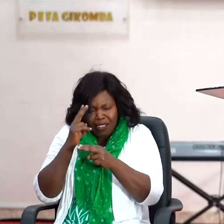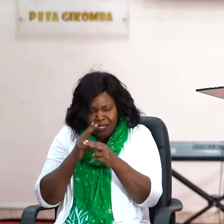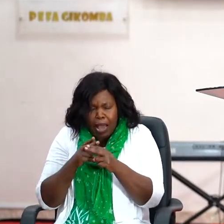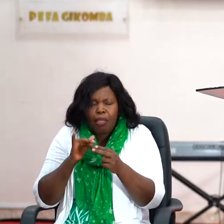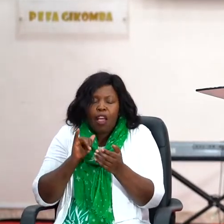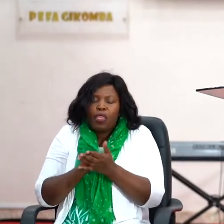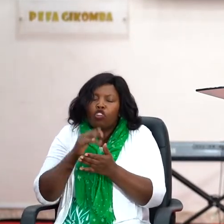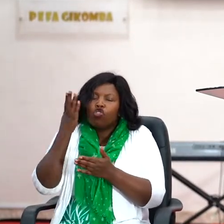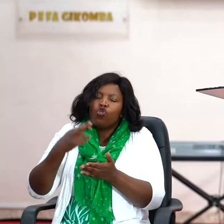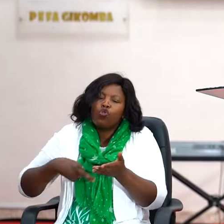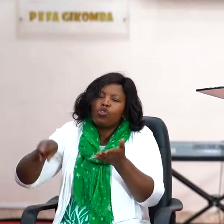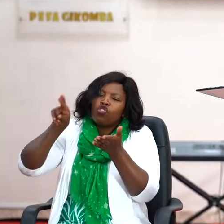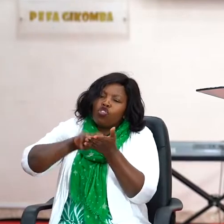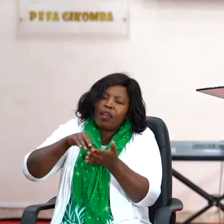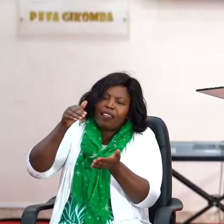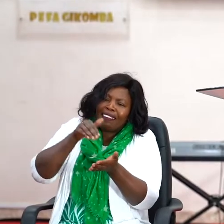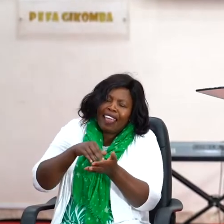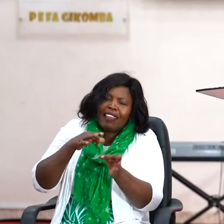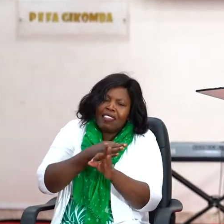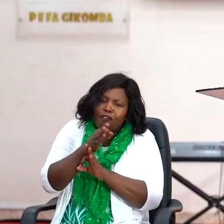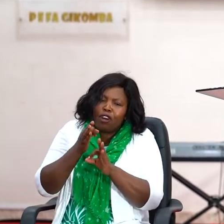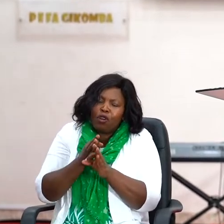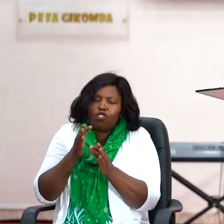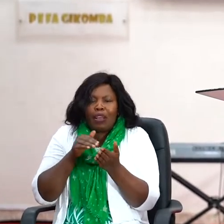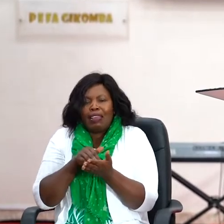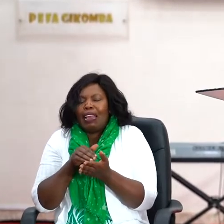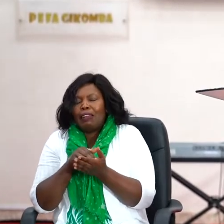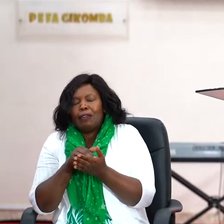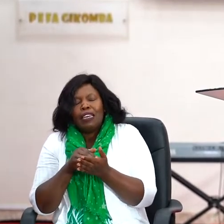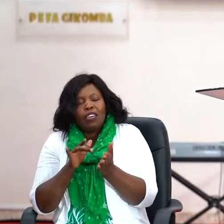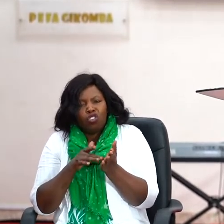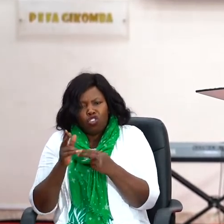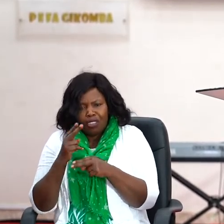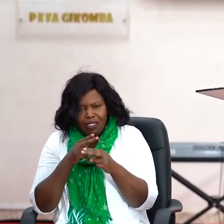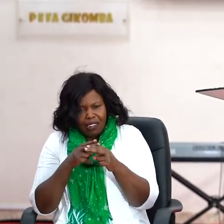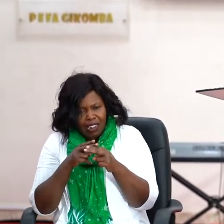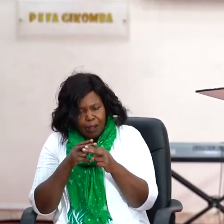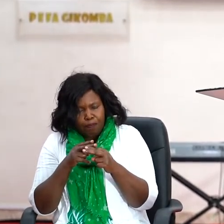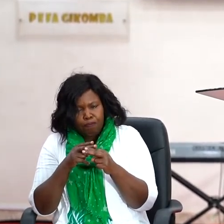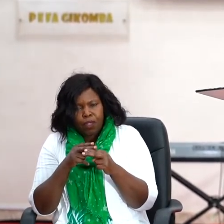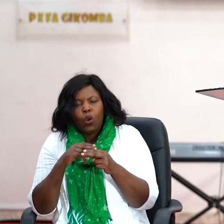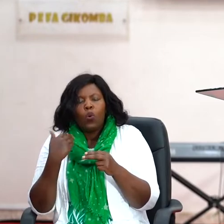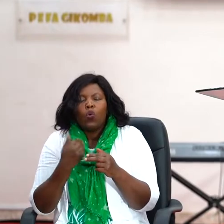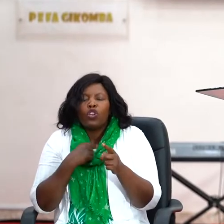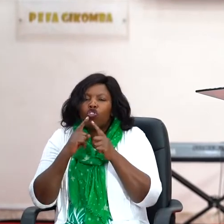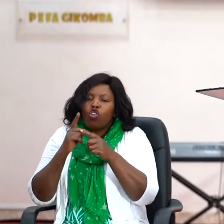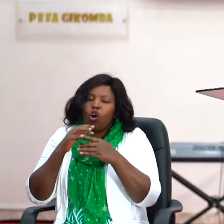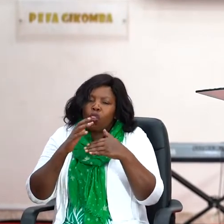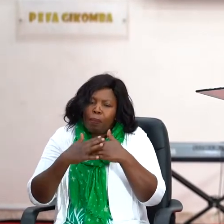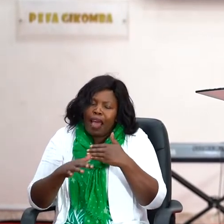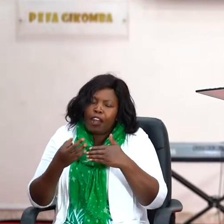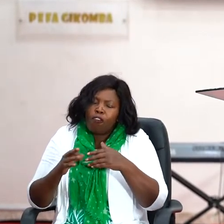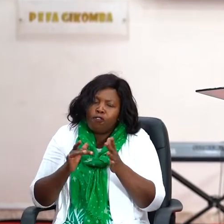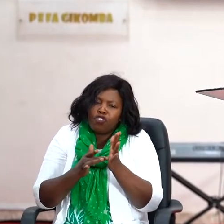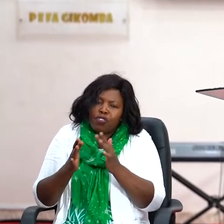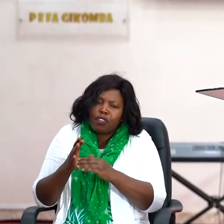you would restore us in fellowship once again in the name of Jesus. And we sprinkle the blood of Jesus on our